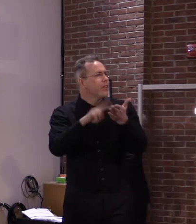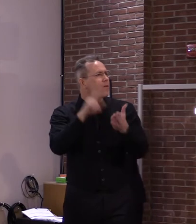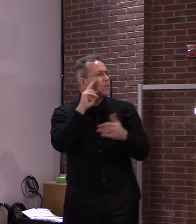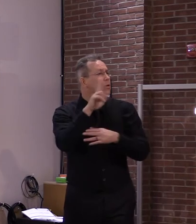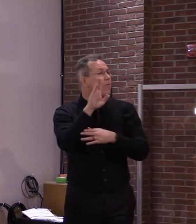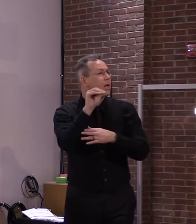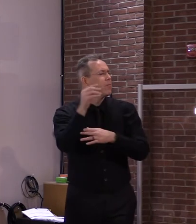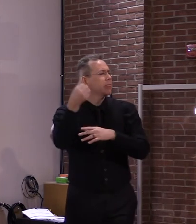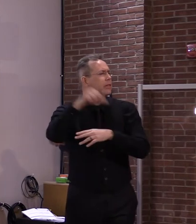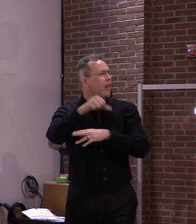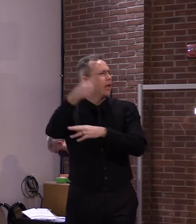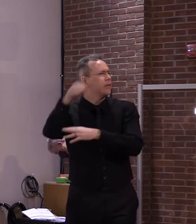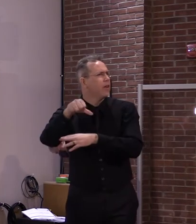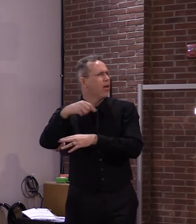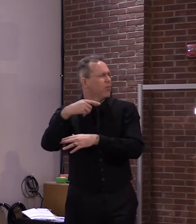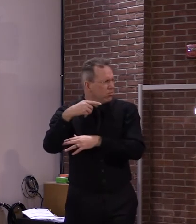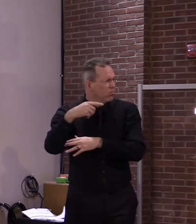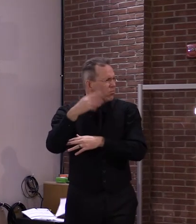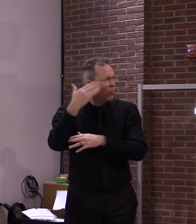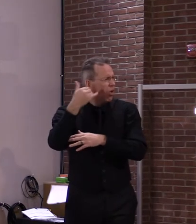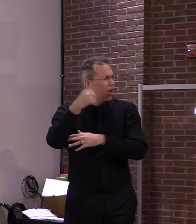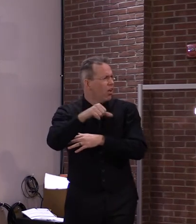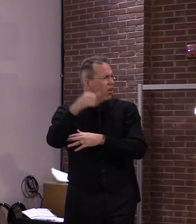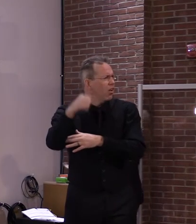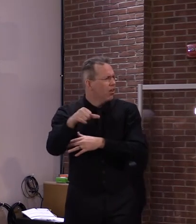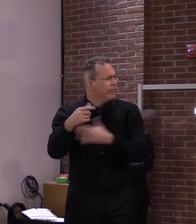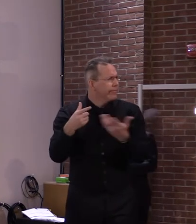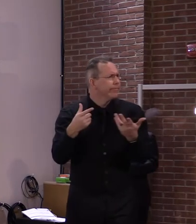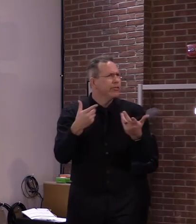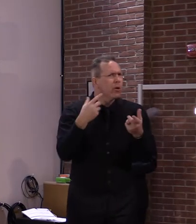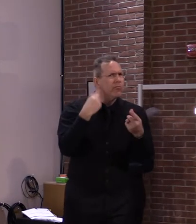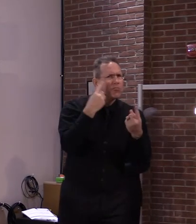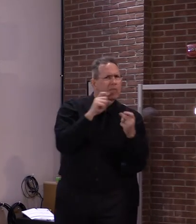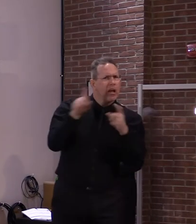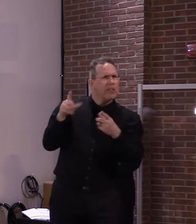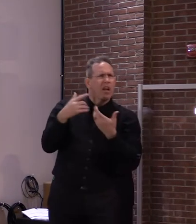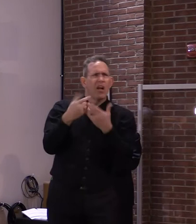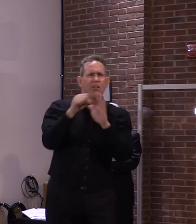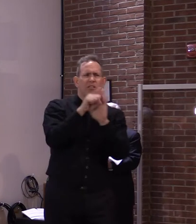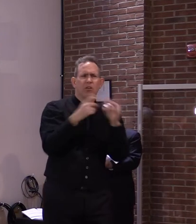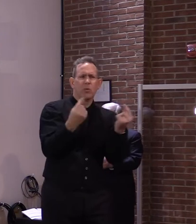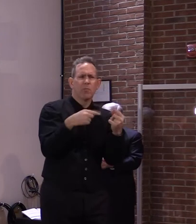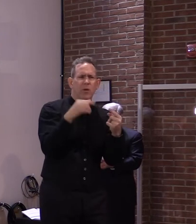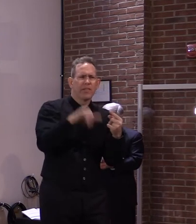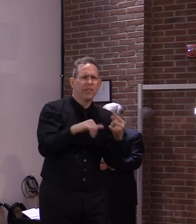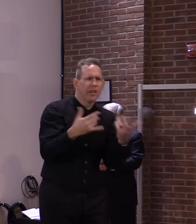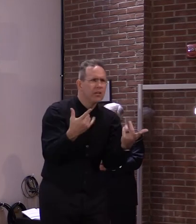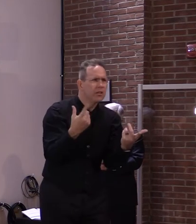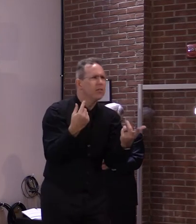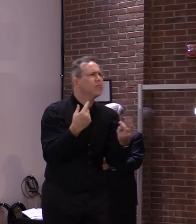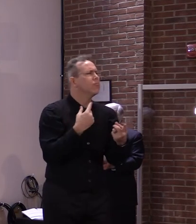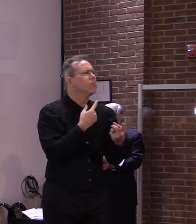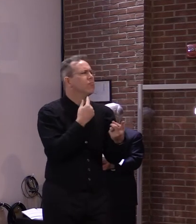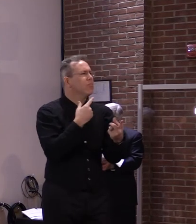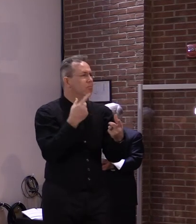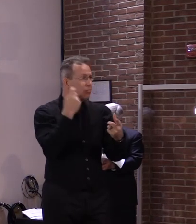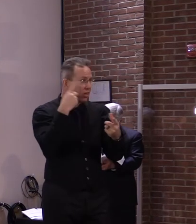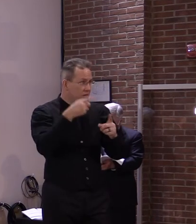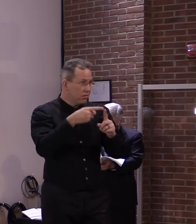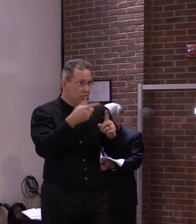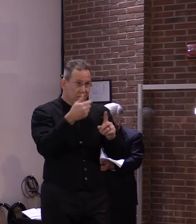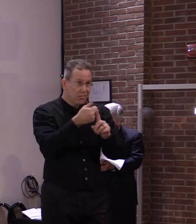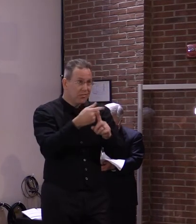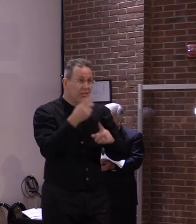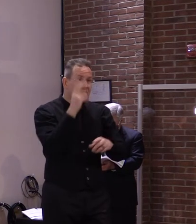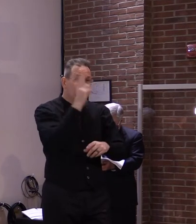at trial and ordered the state to allow students similarly situated to be